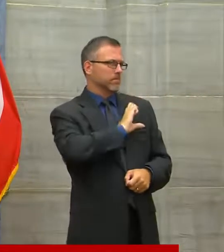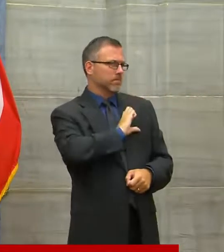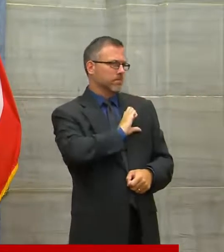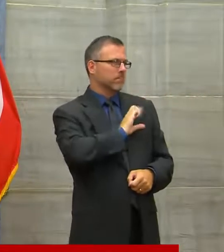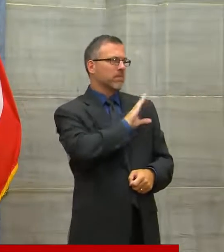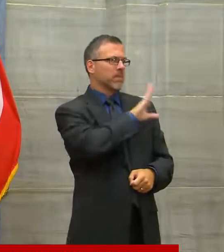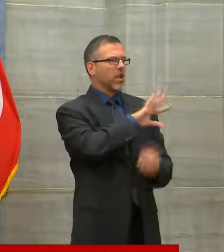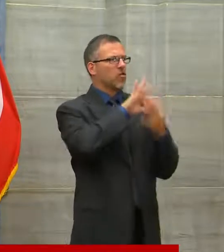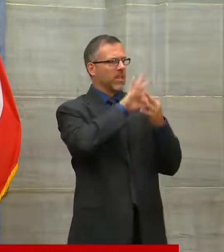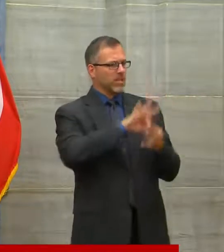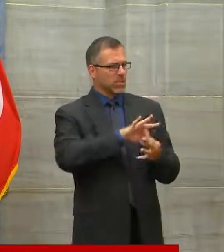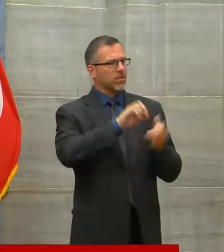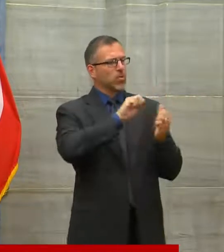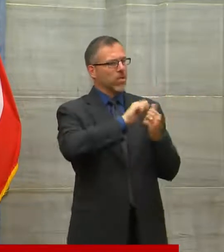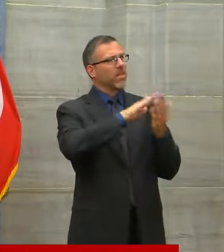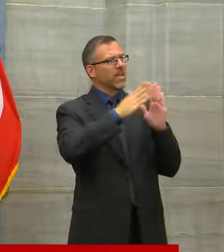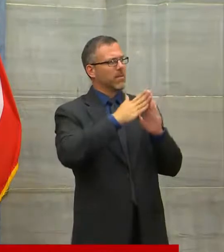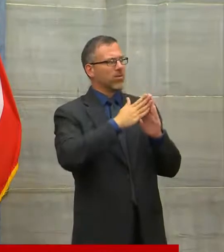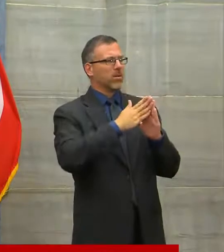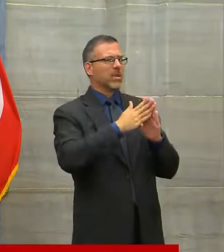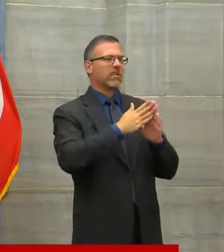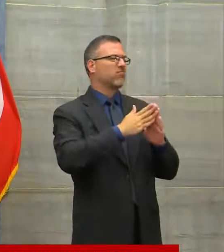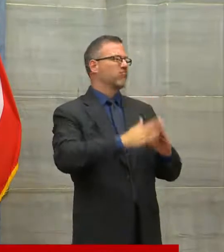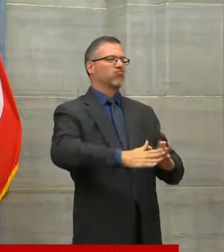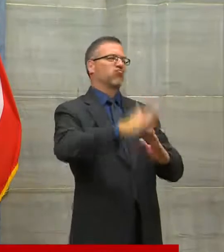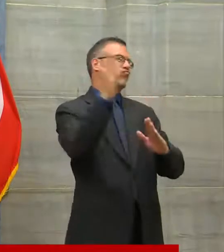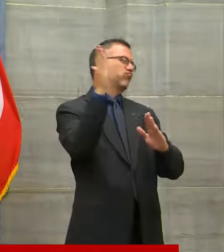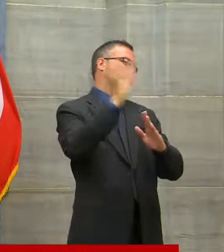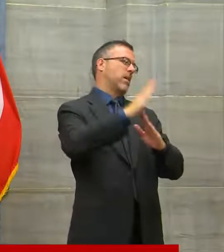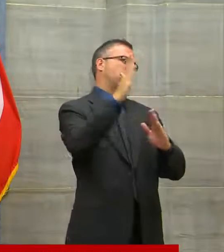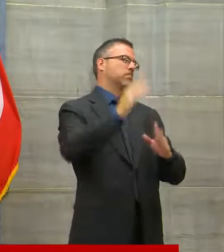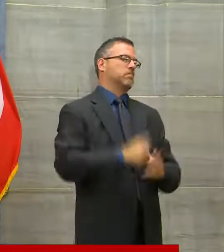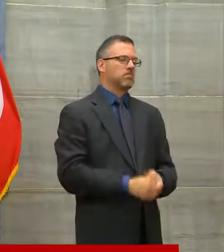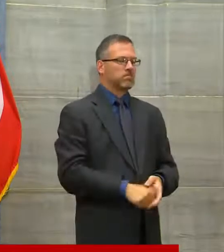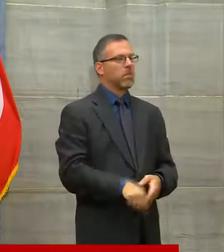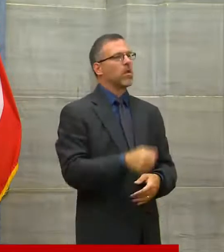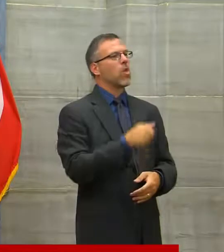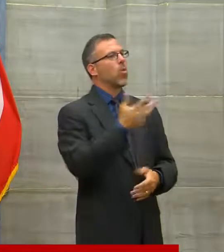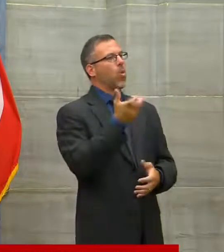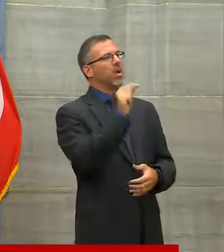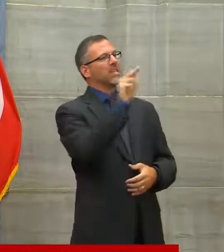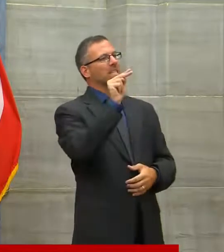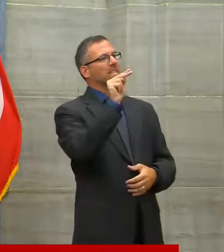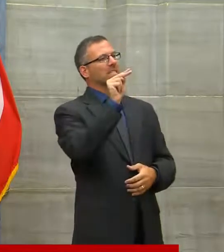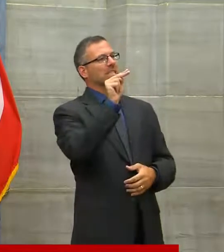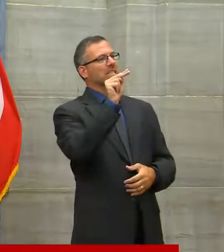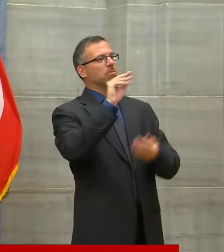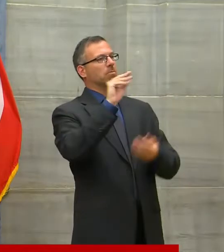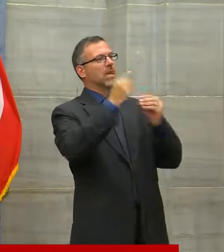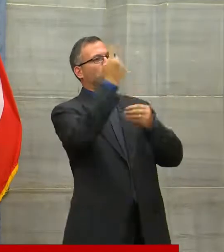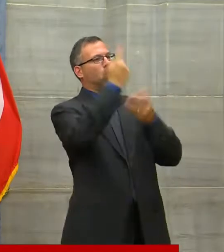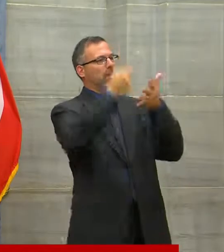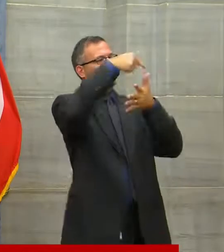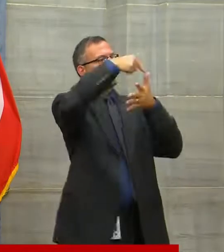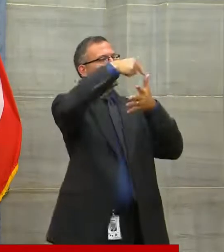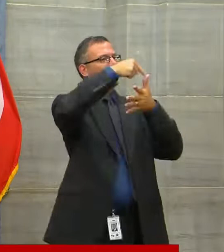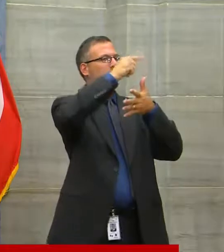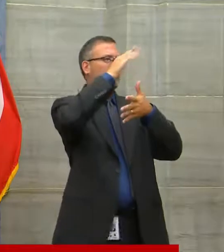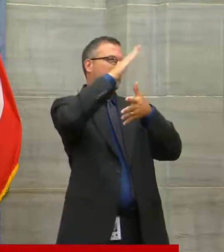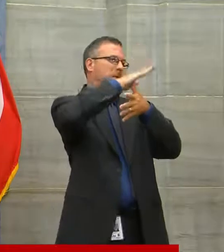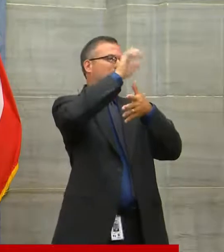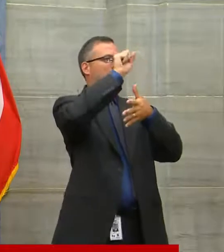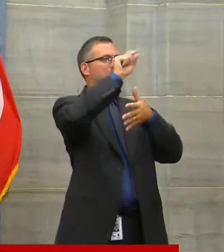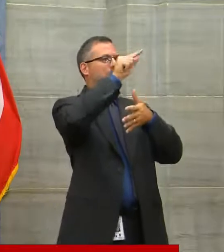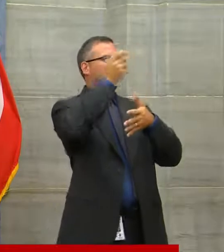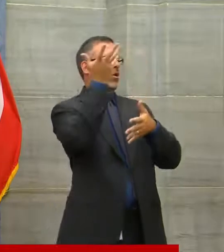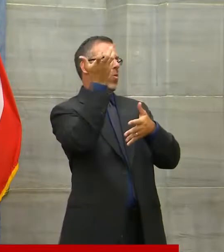communities is the best that we can be, that we can be a state that shows other states how to do it. I think we have the professionalism in